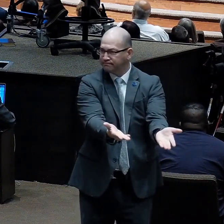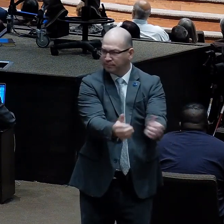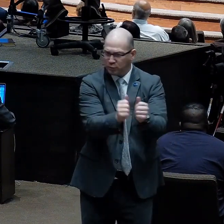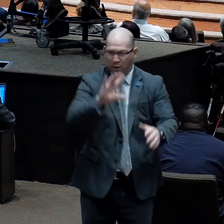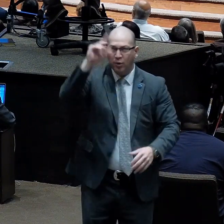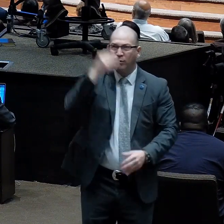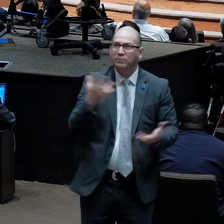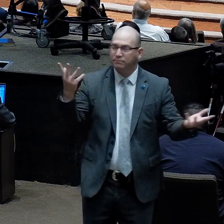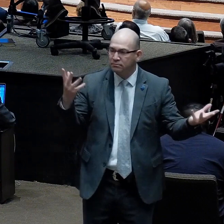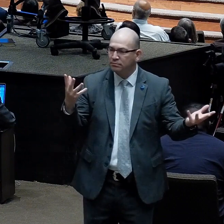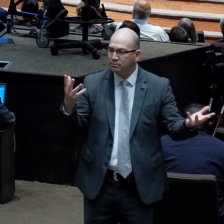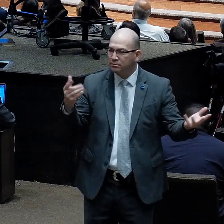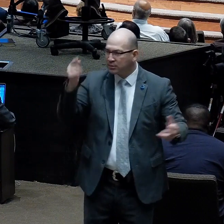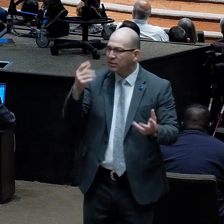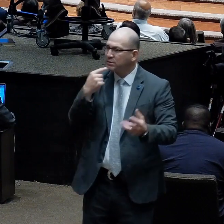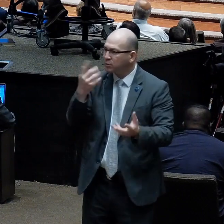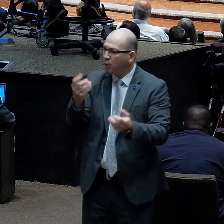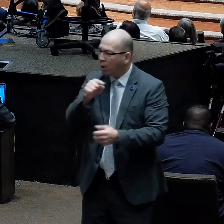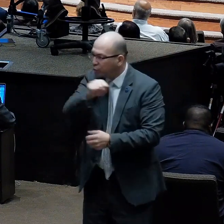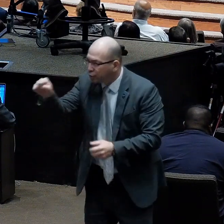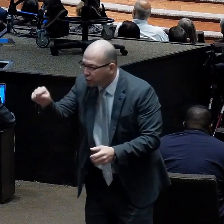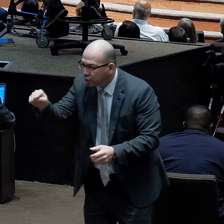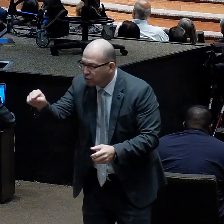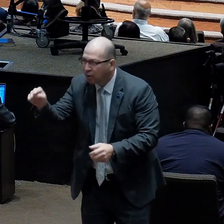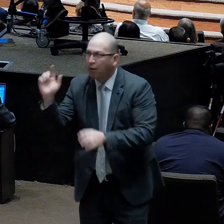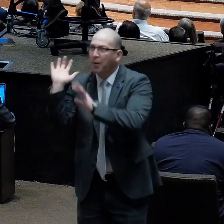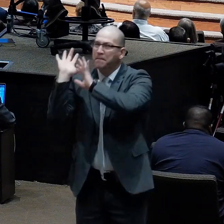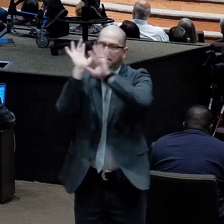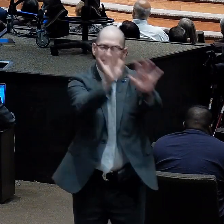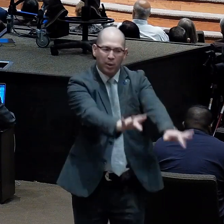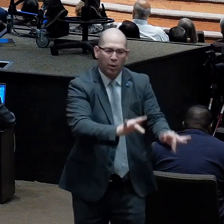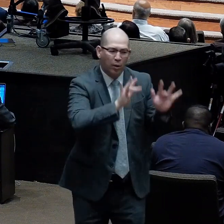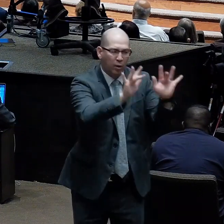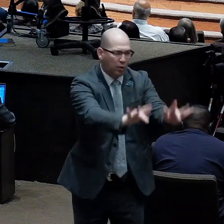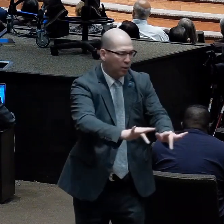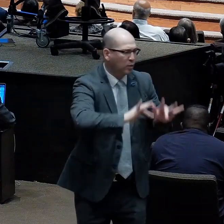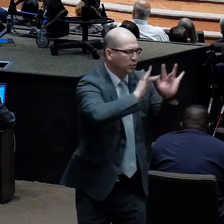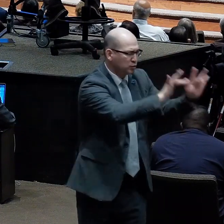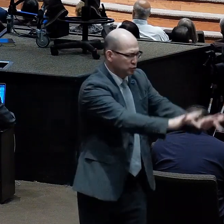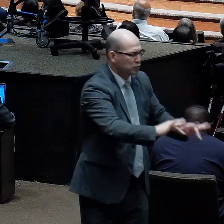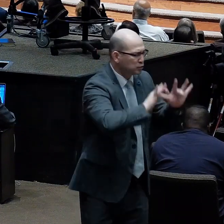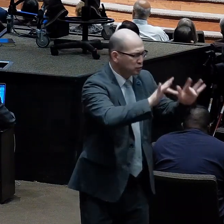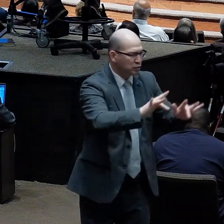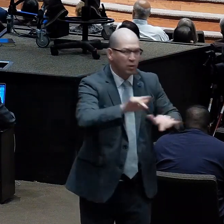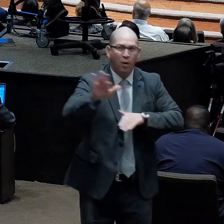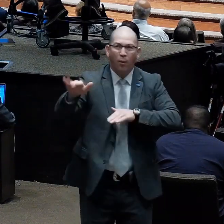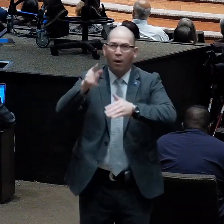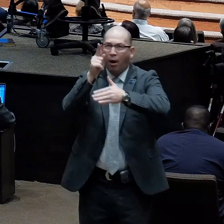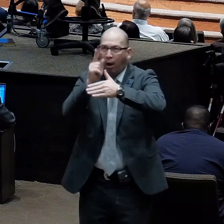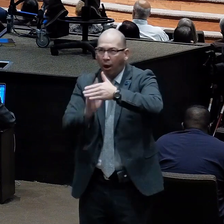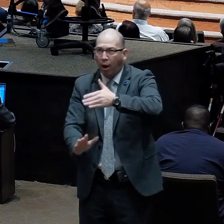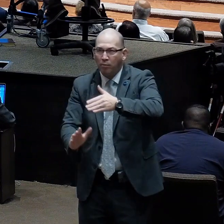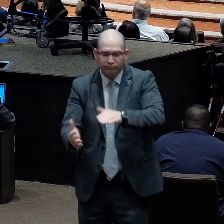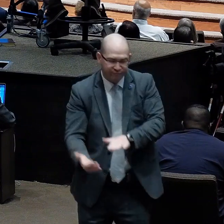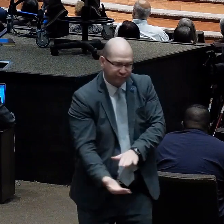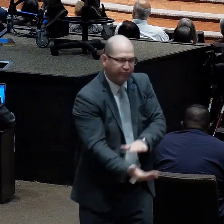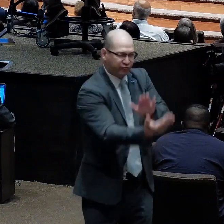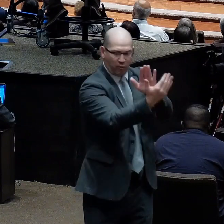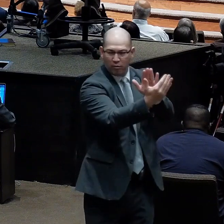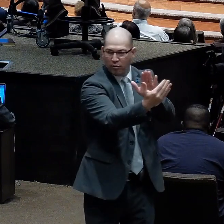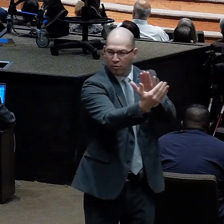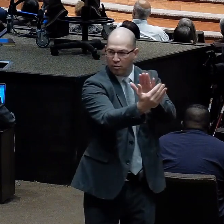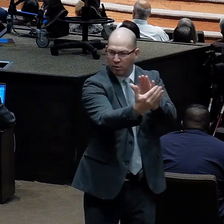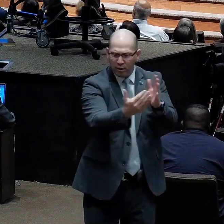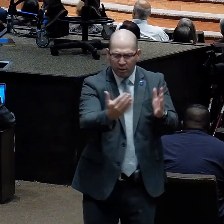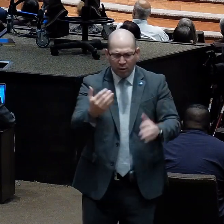God says, want you, church, to show mercy and to walk humbly. We have our convictions at